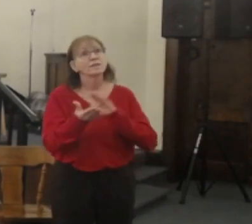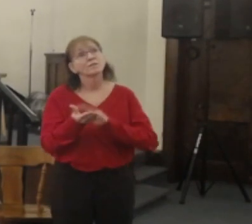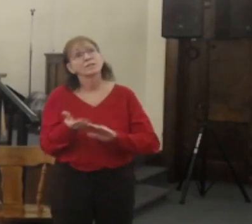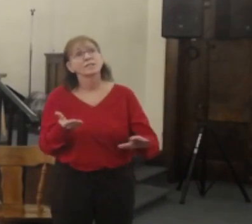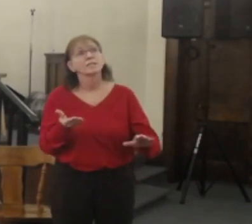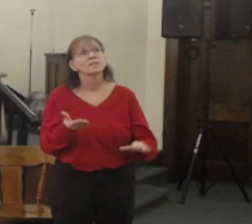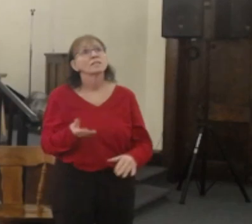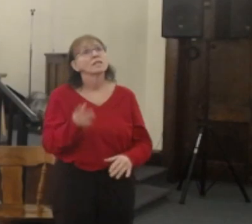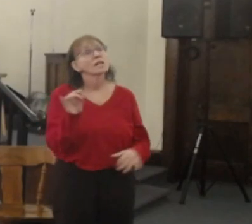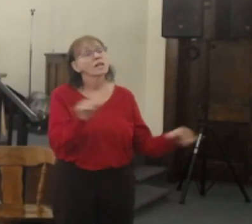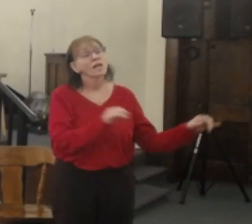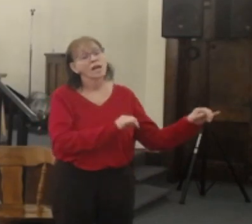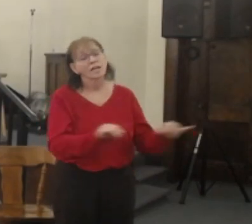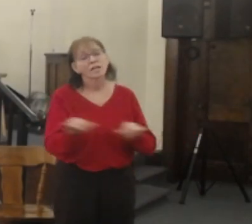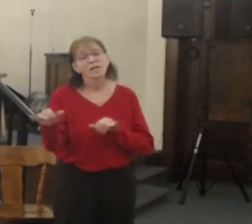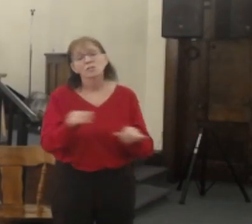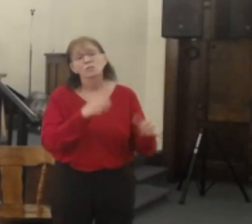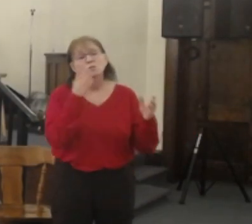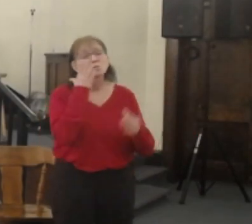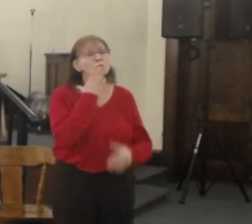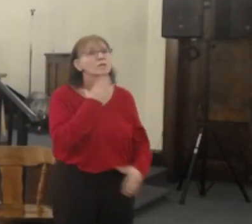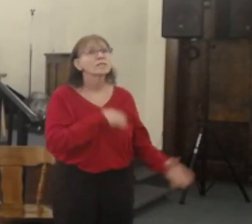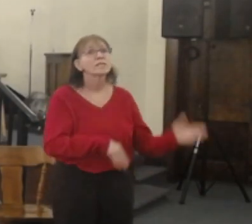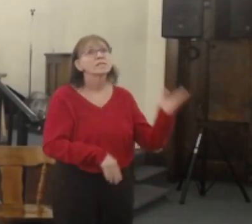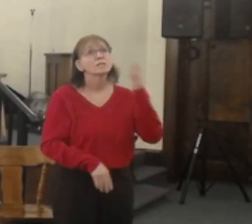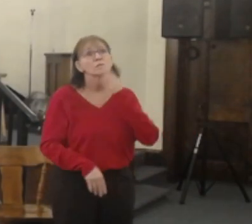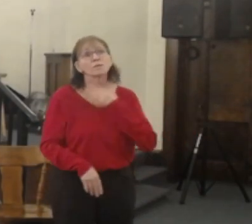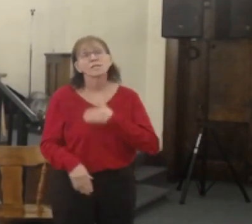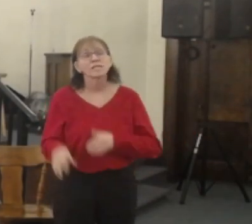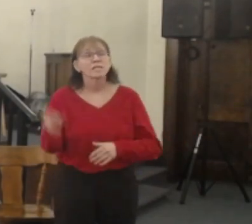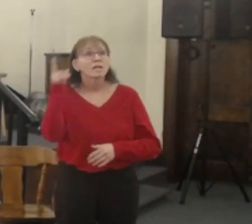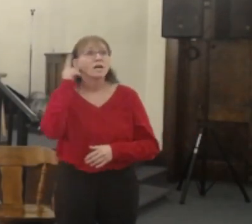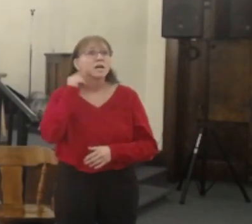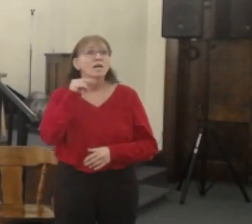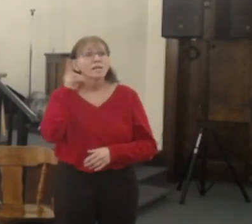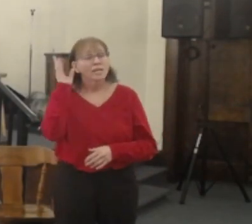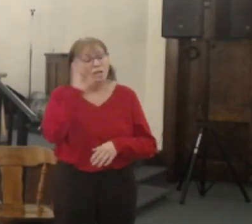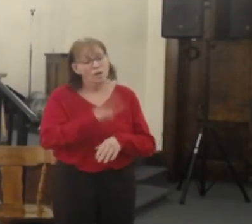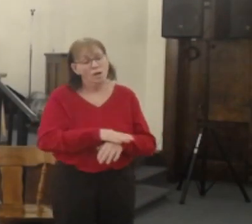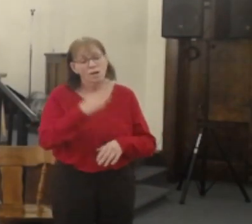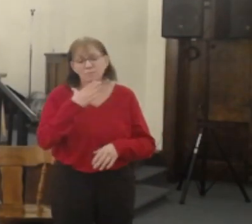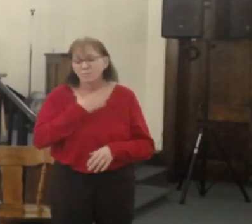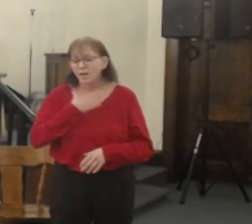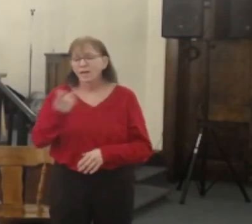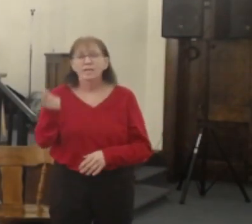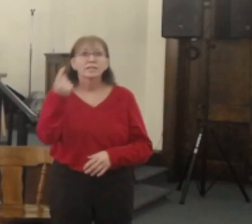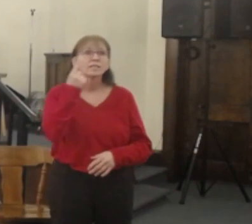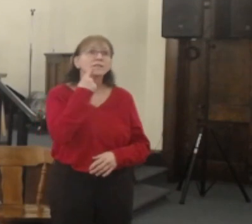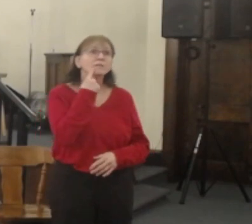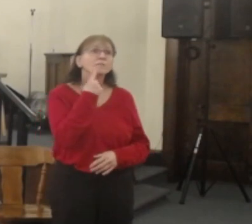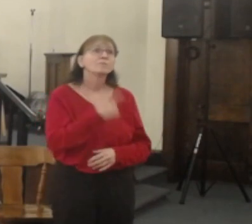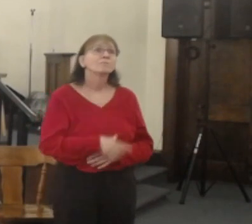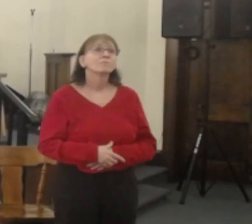forgiveness is like sweet, sweet honey on my